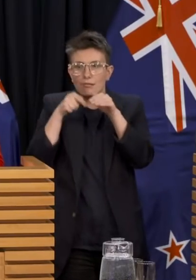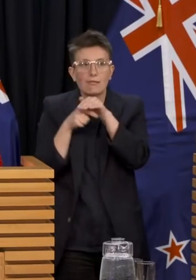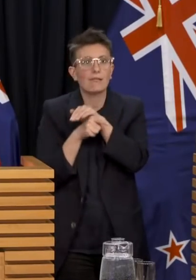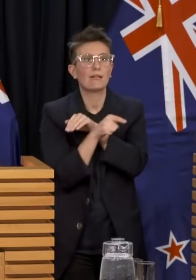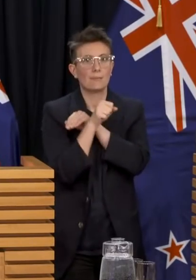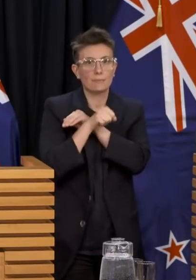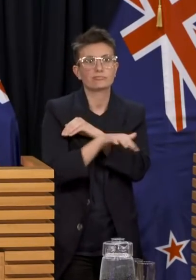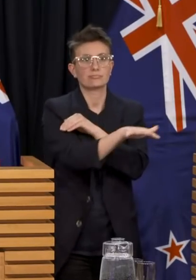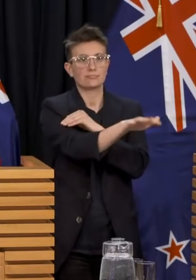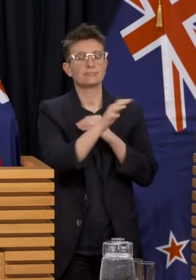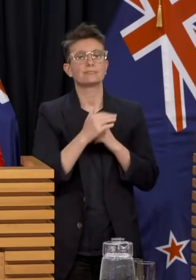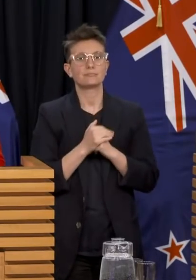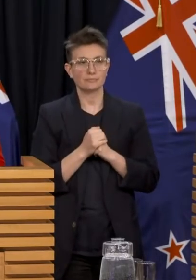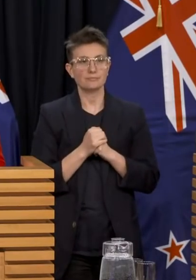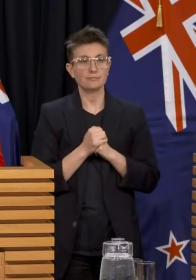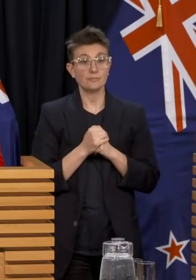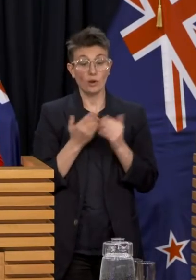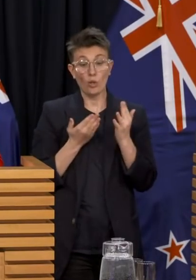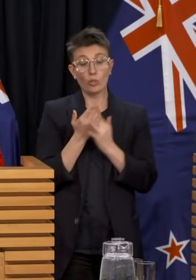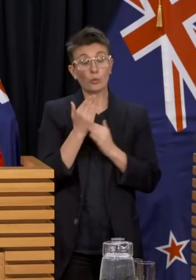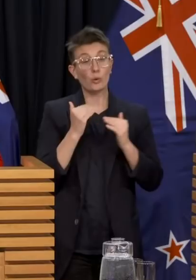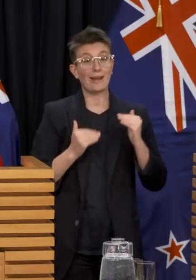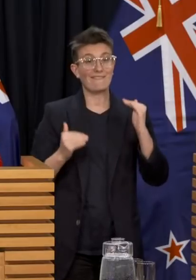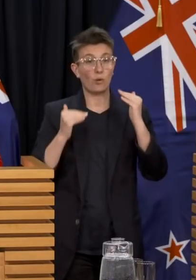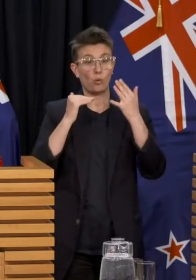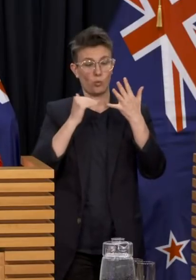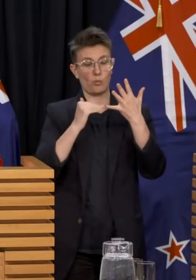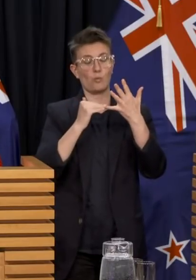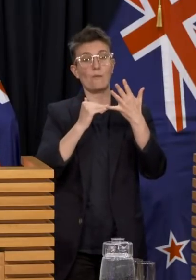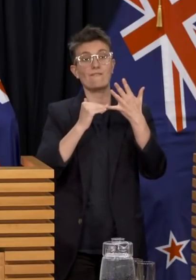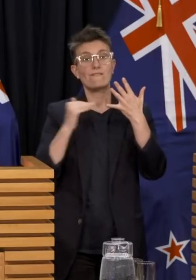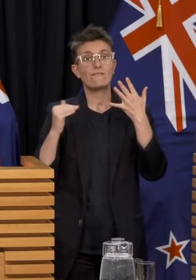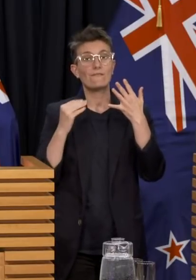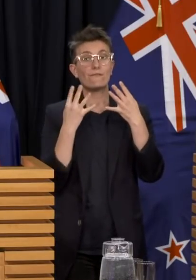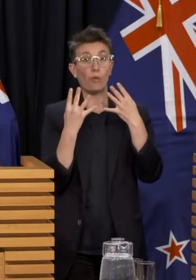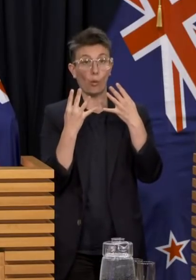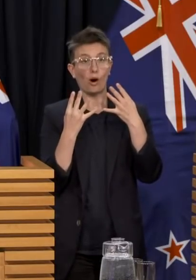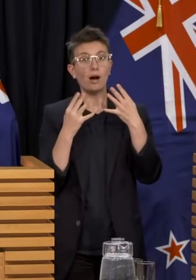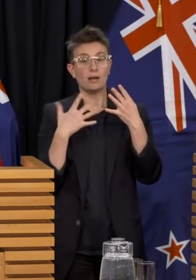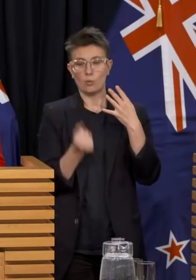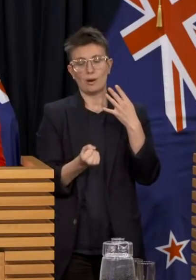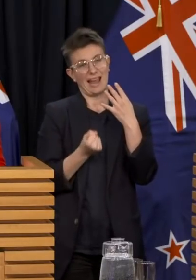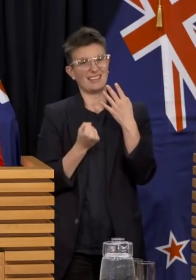were regularly hitting 6,000 tests a day. We are currently averaging about